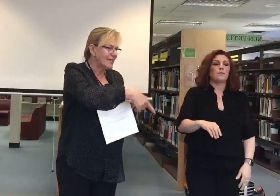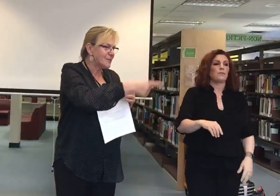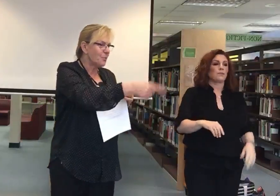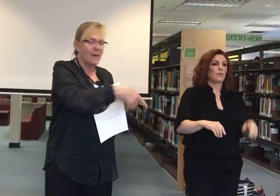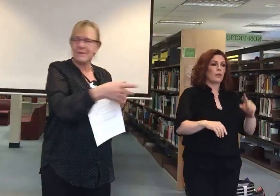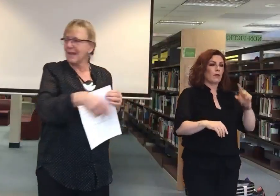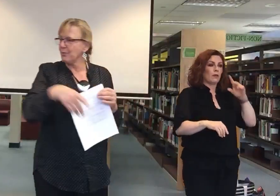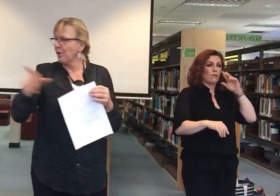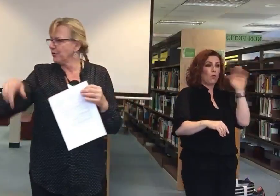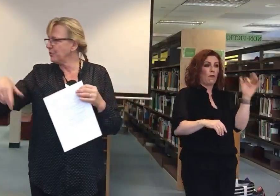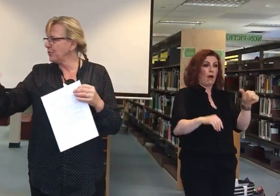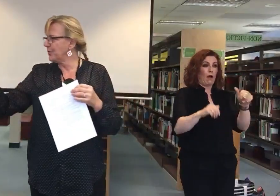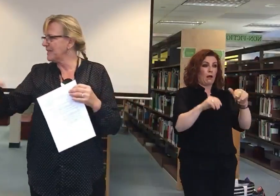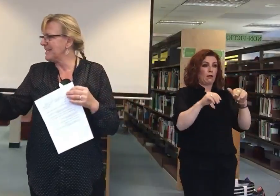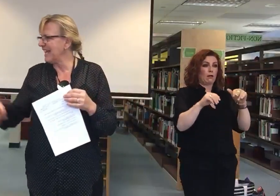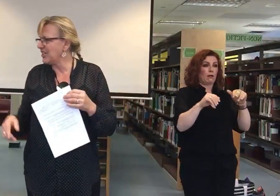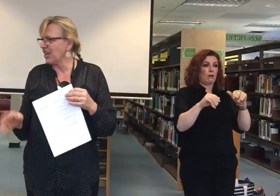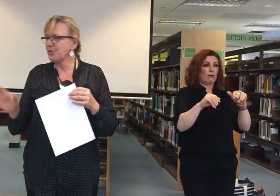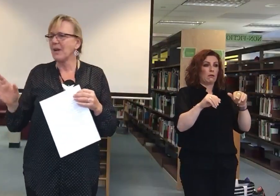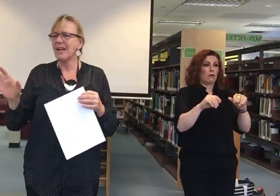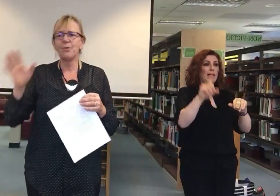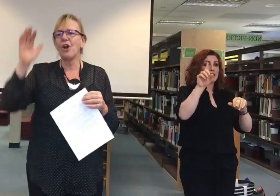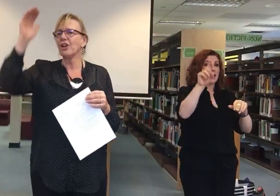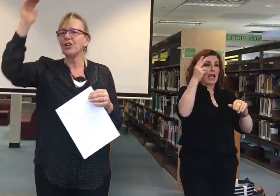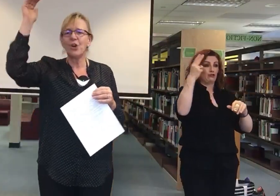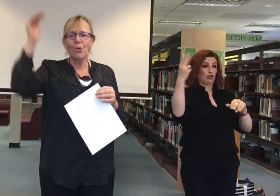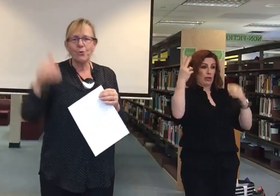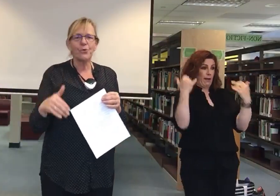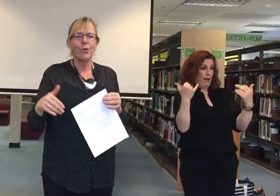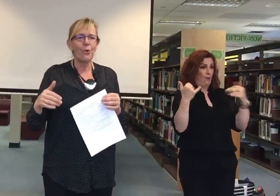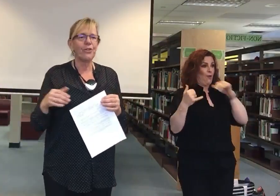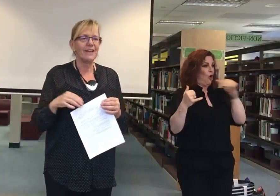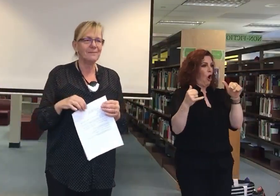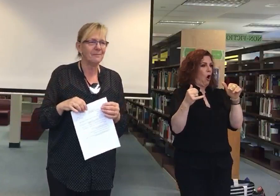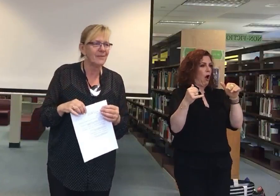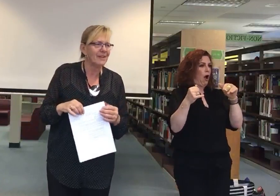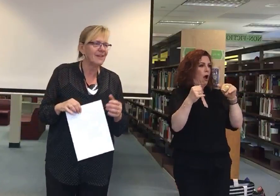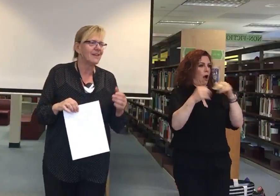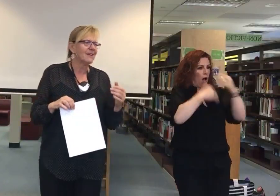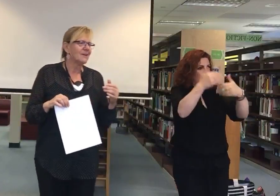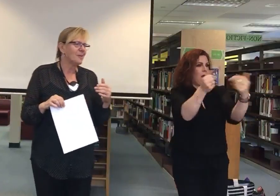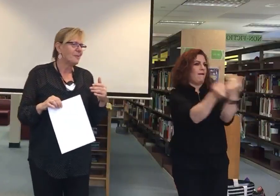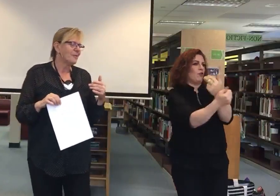For doing this website or doing the DHH right now, we're not gonna go through the whole thing.